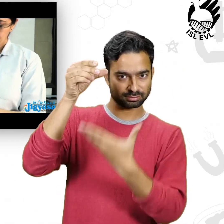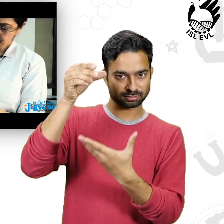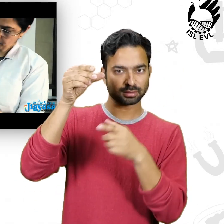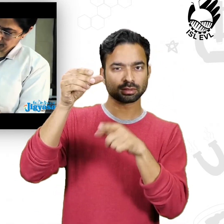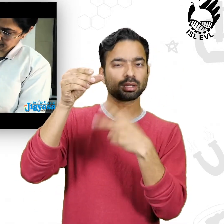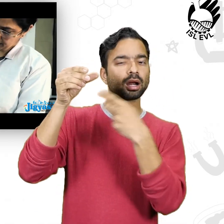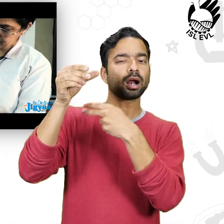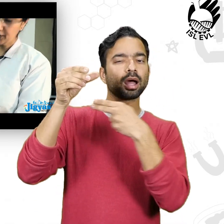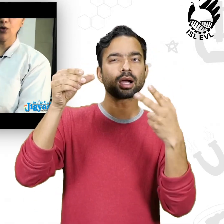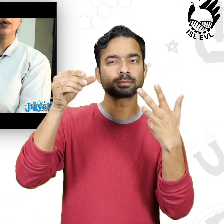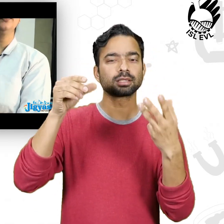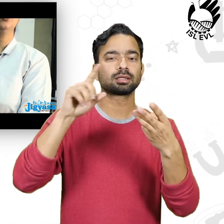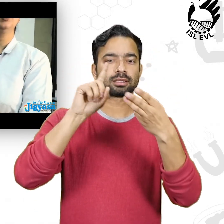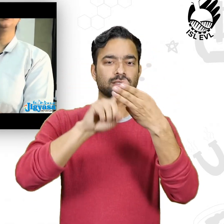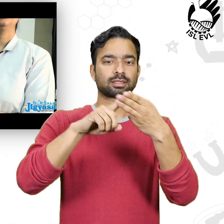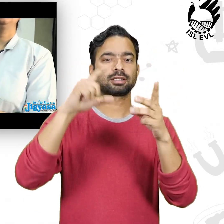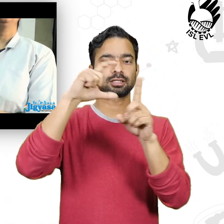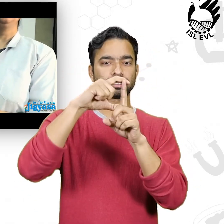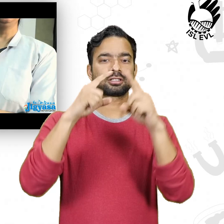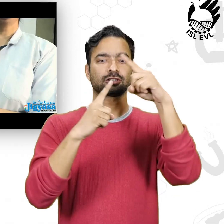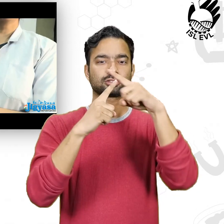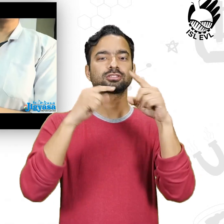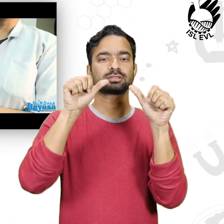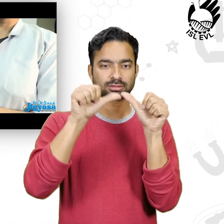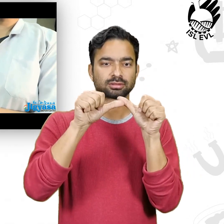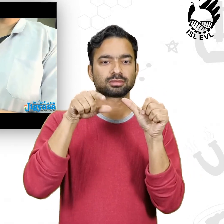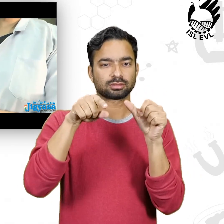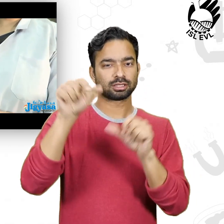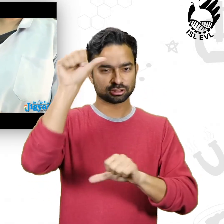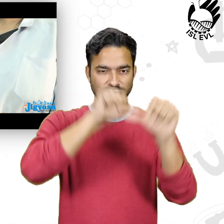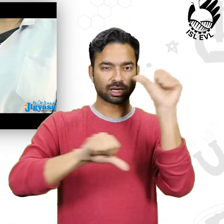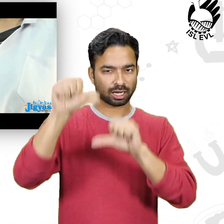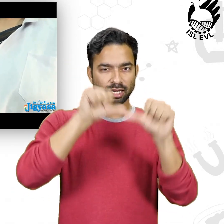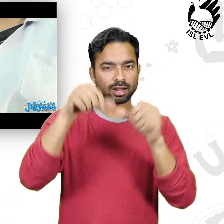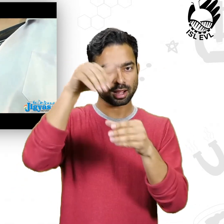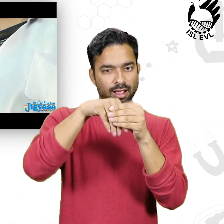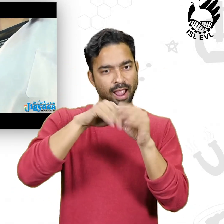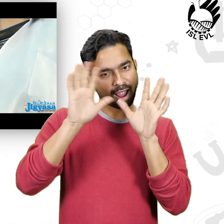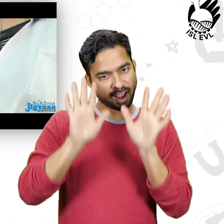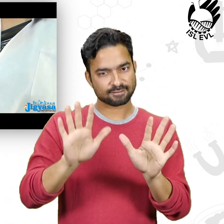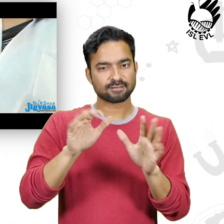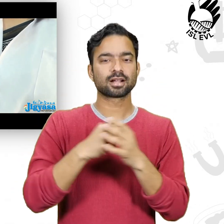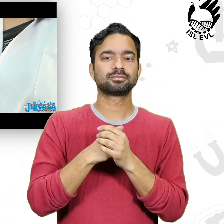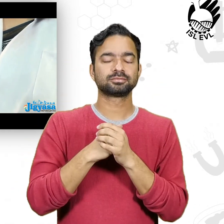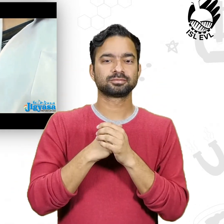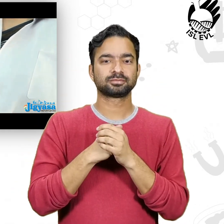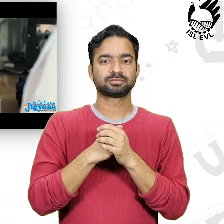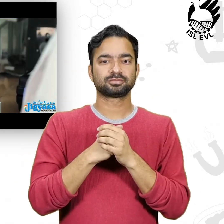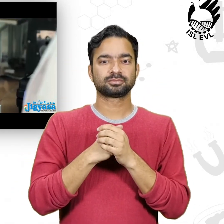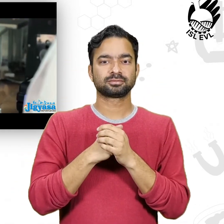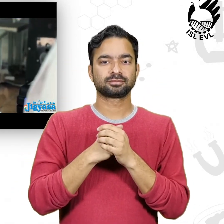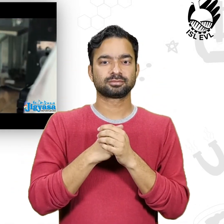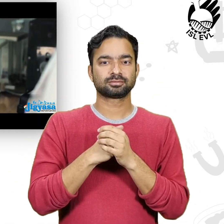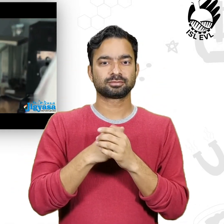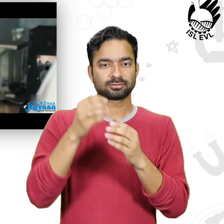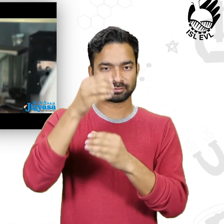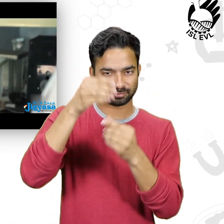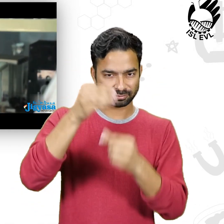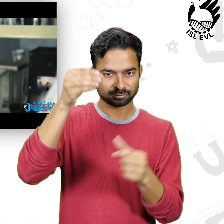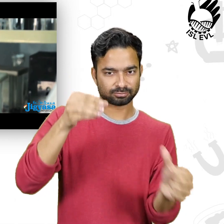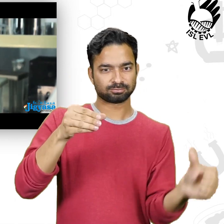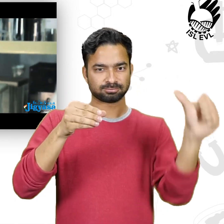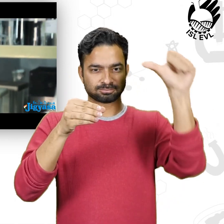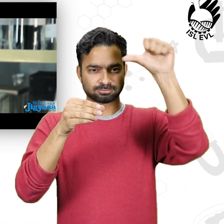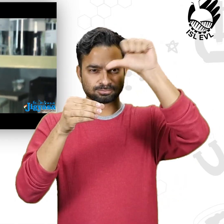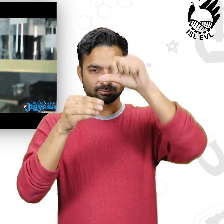standard, 0.01 molar EDTA, ethylene diamine tetraacetic acid. So this